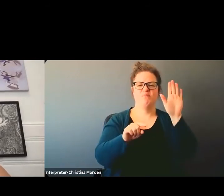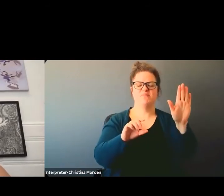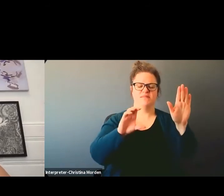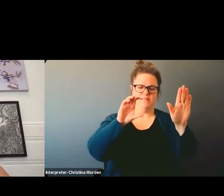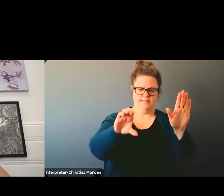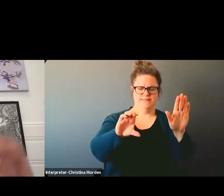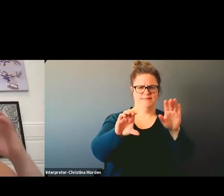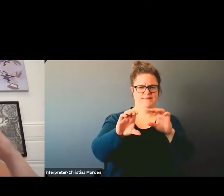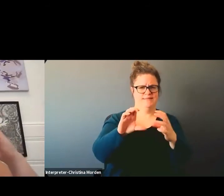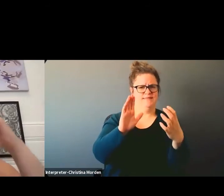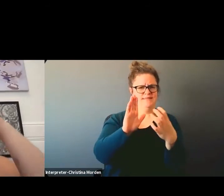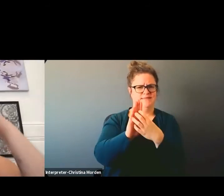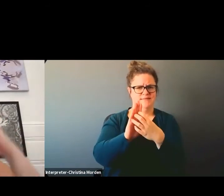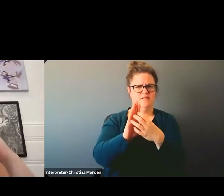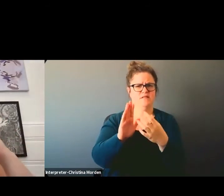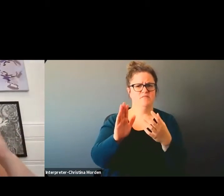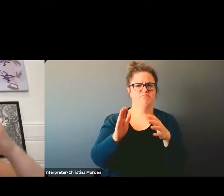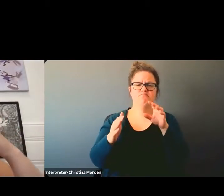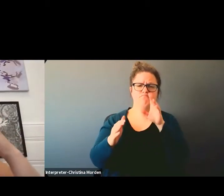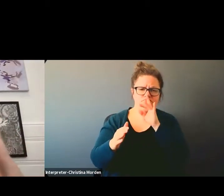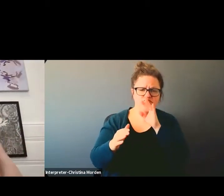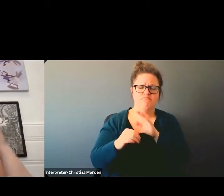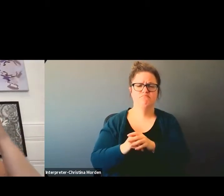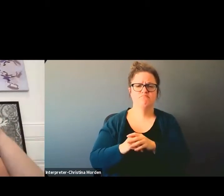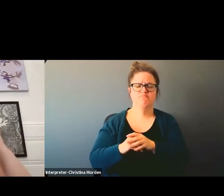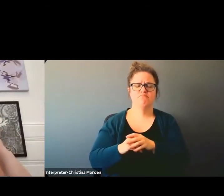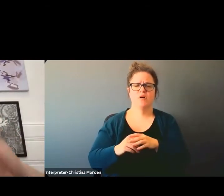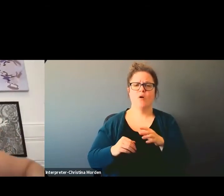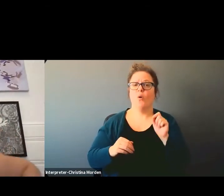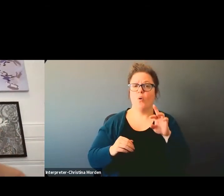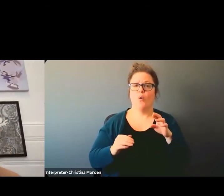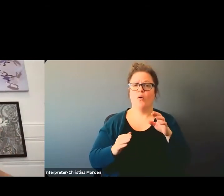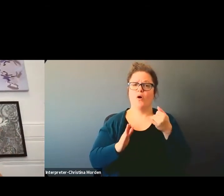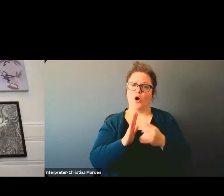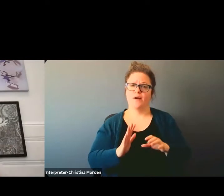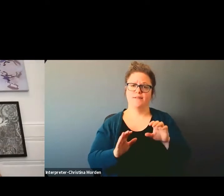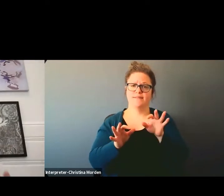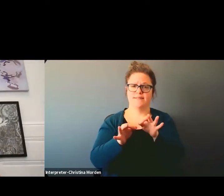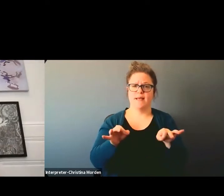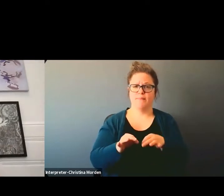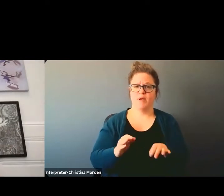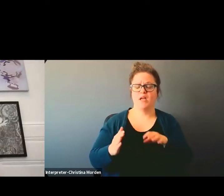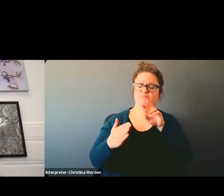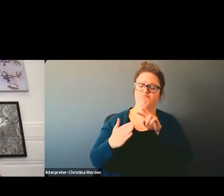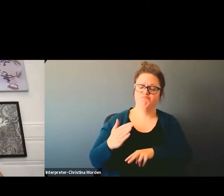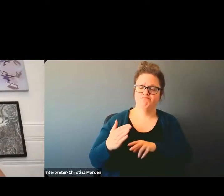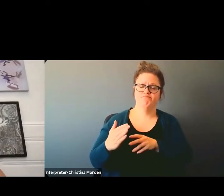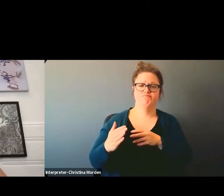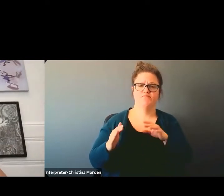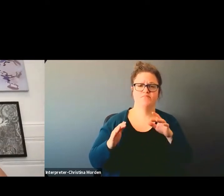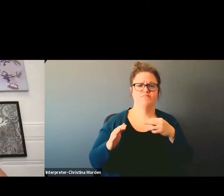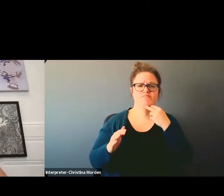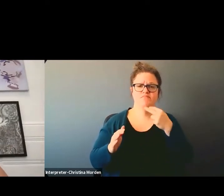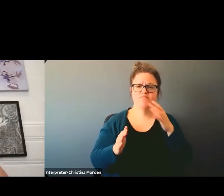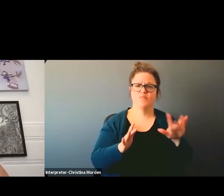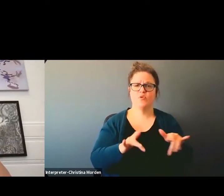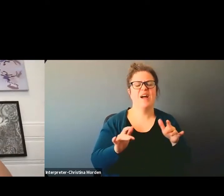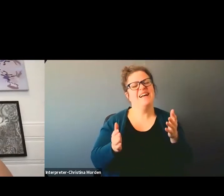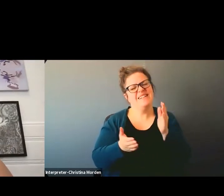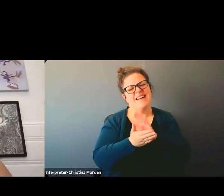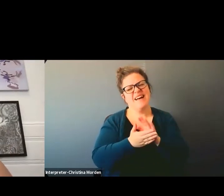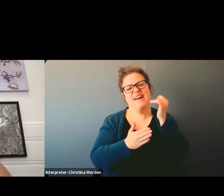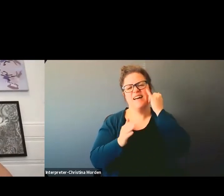if you can have your own audio systems that people put on and they carry around, but, not everyone can. But with